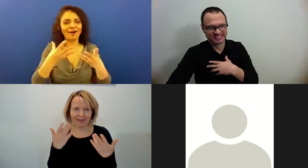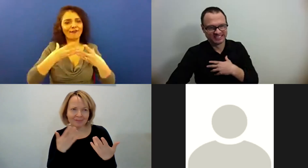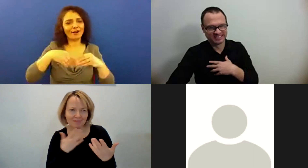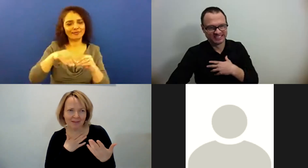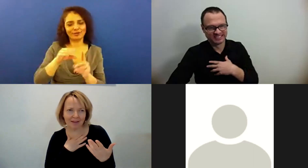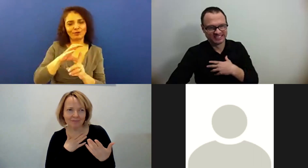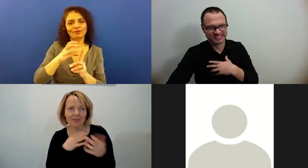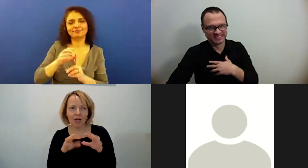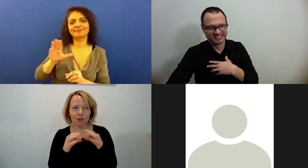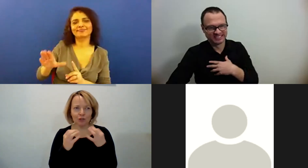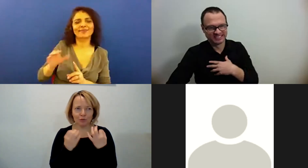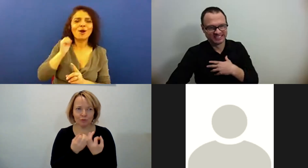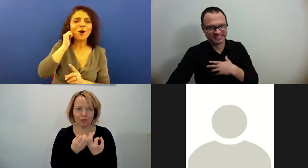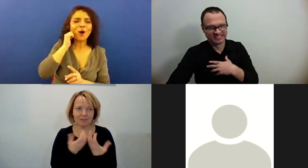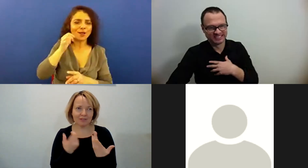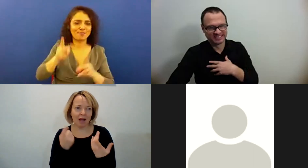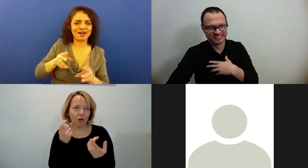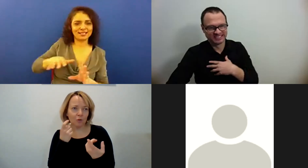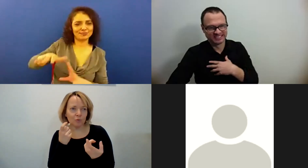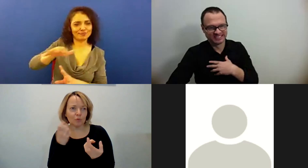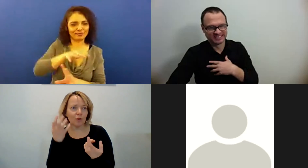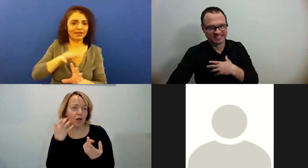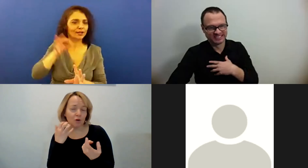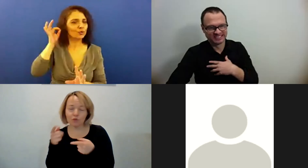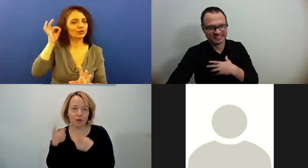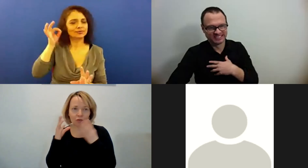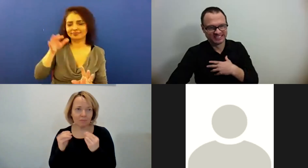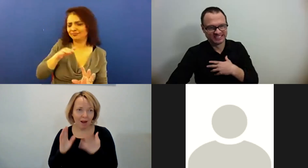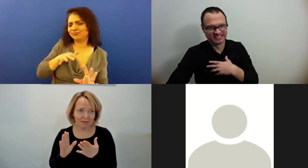The documentary is called The Silent Queen.